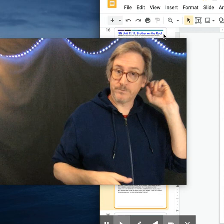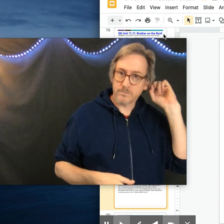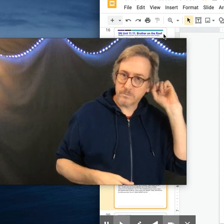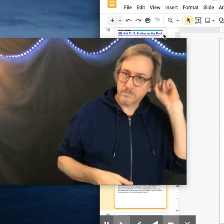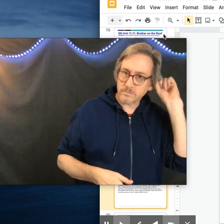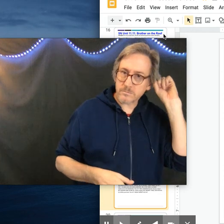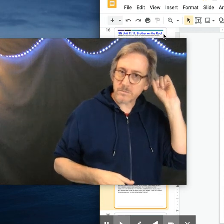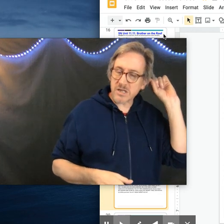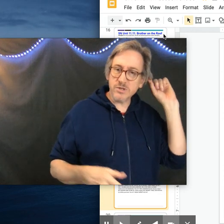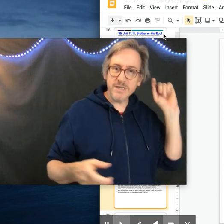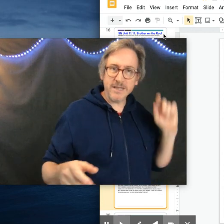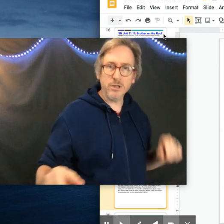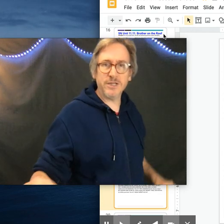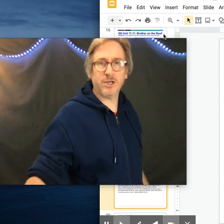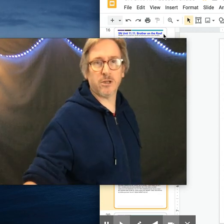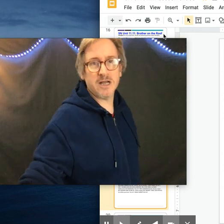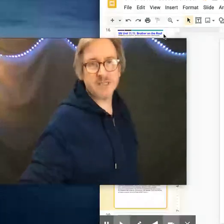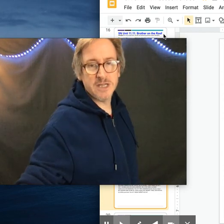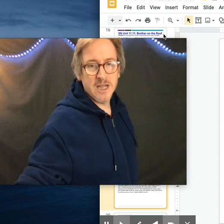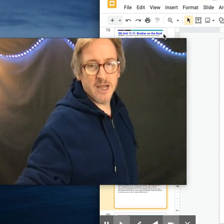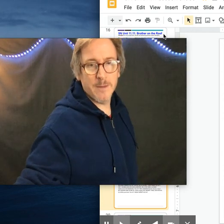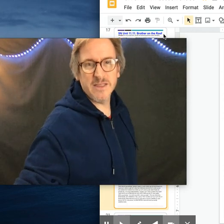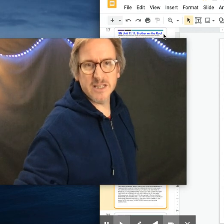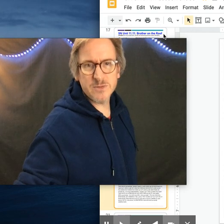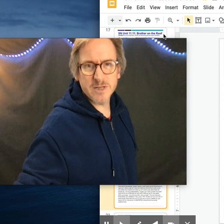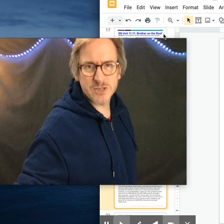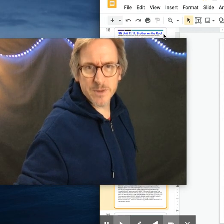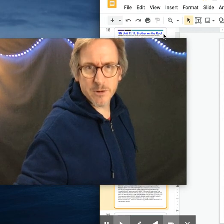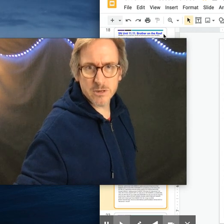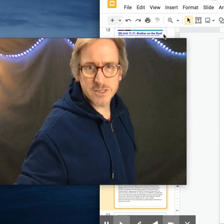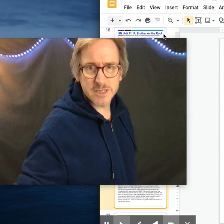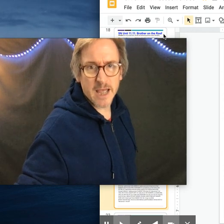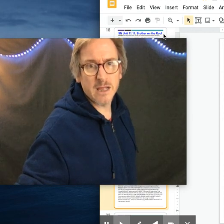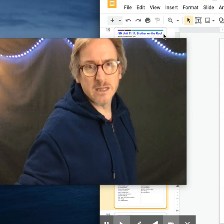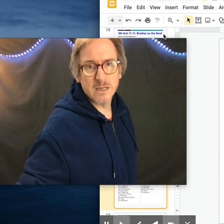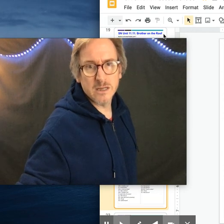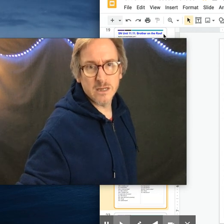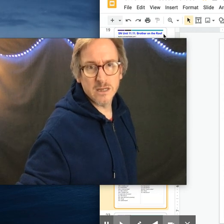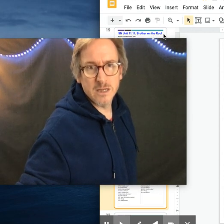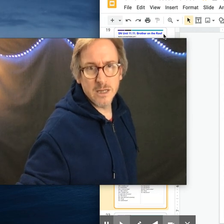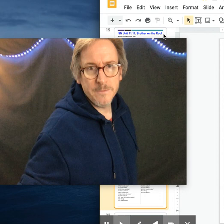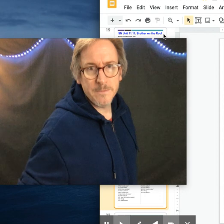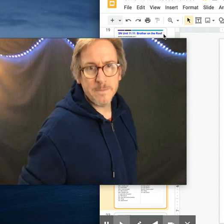longer. So take a look at the gloss. I think this one has 3 parts. Yeah.